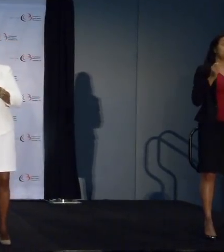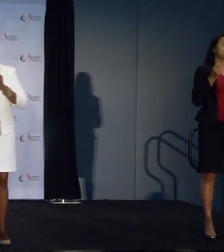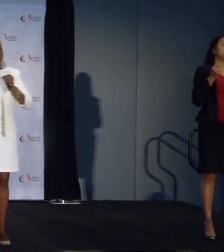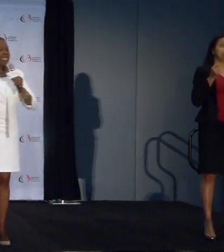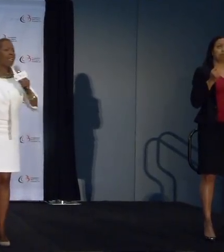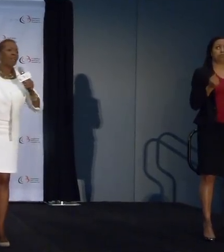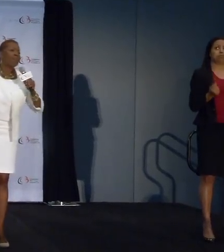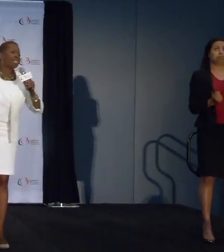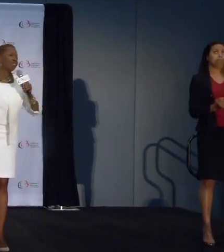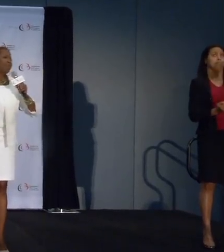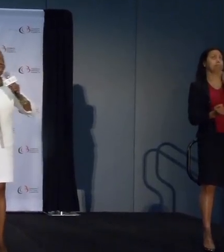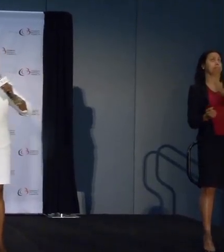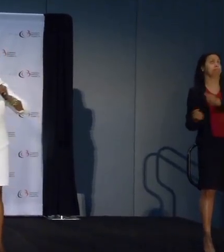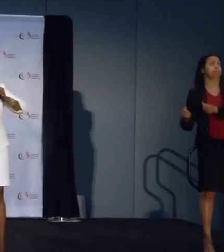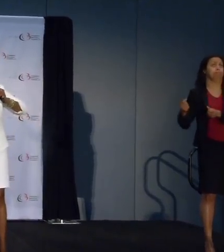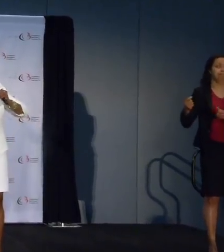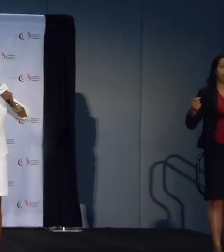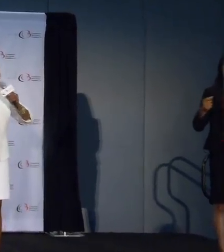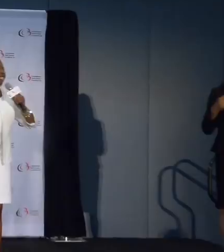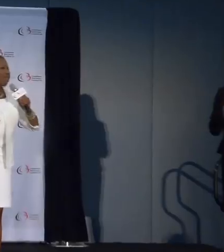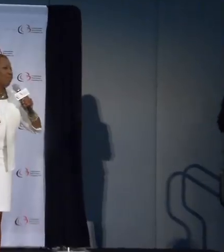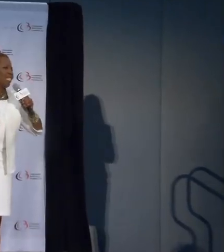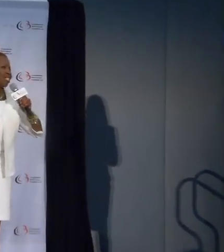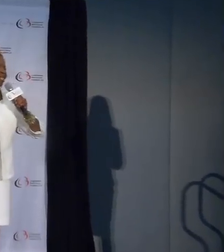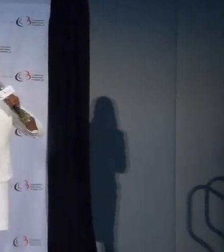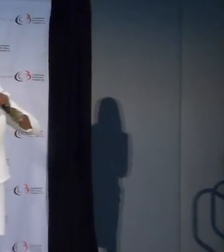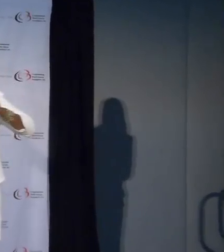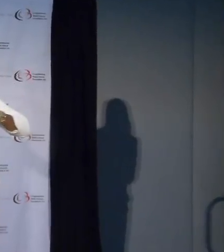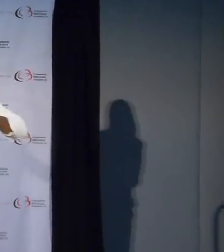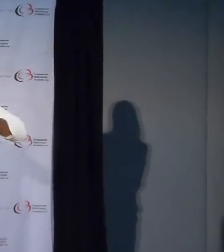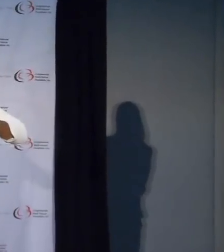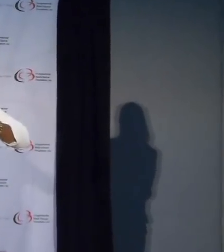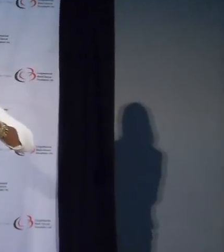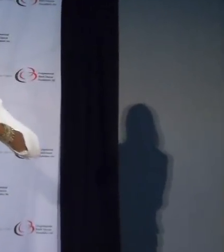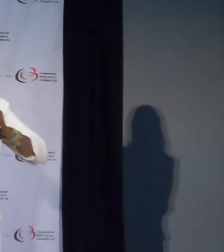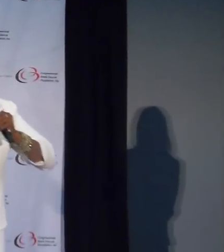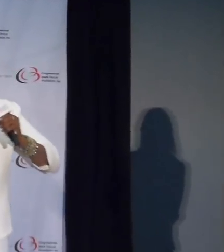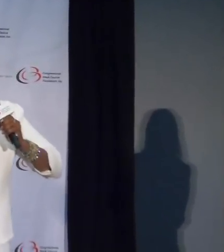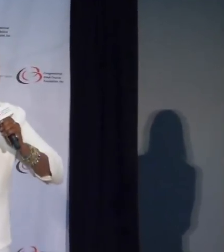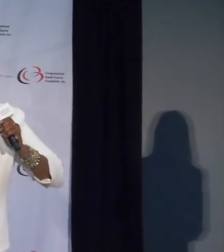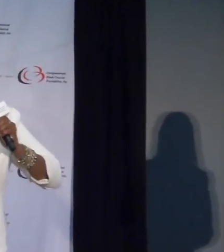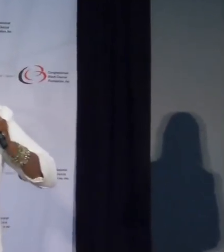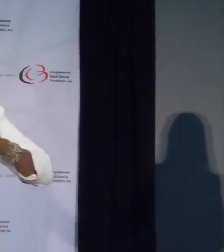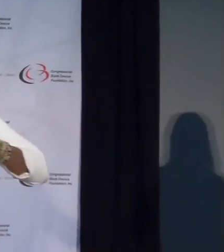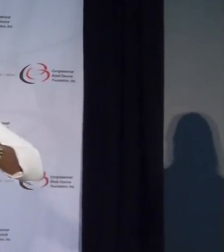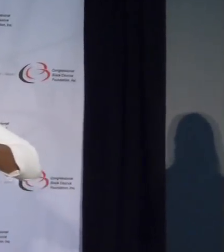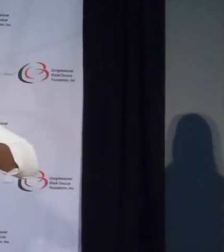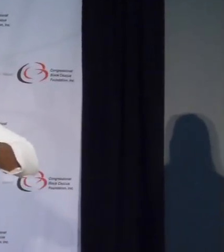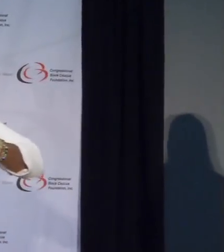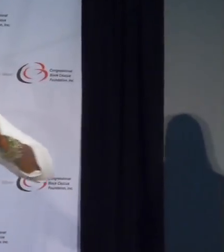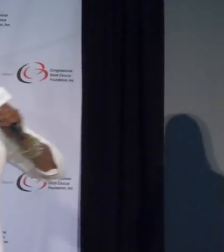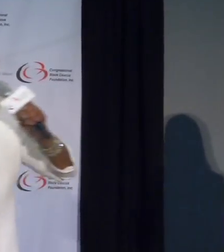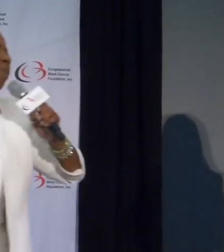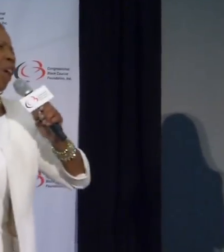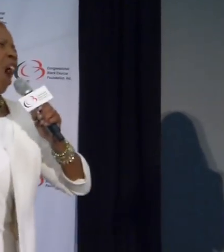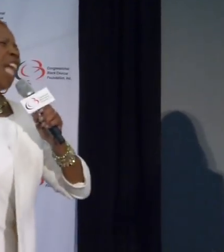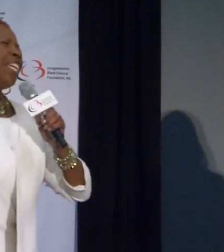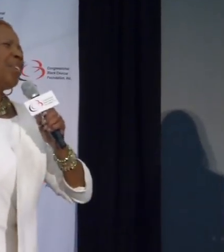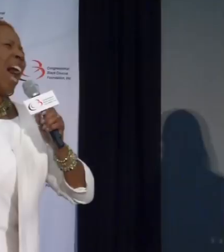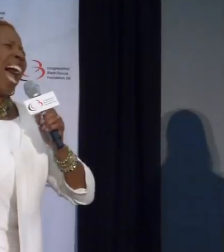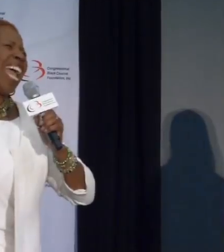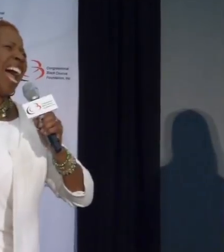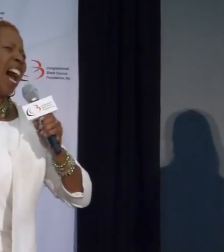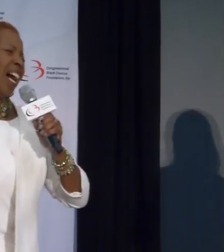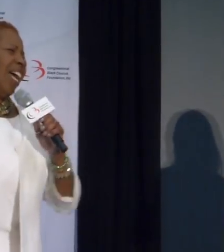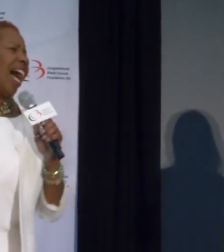side of the road because I don't know about you, but some music just ministers to my soul. And I needed to hear it. When the song says, I'm